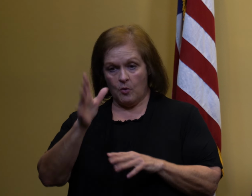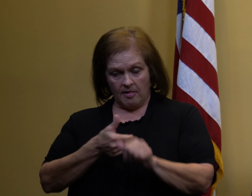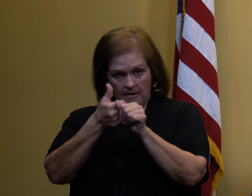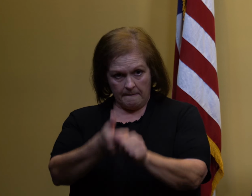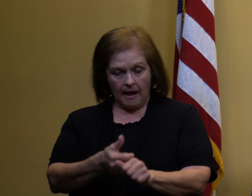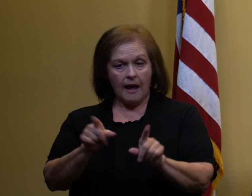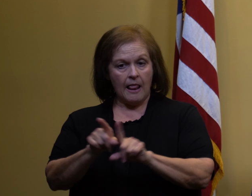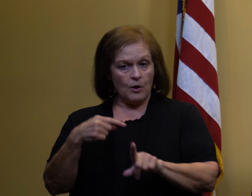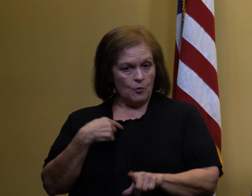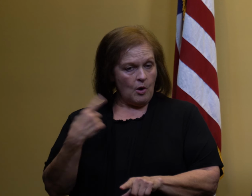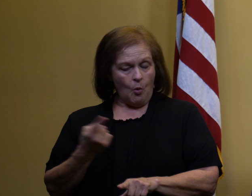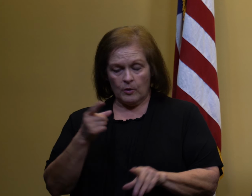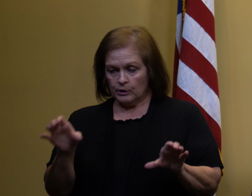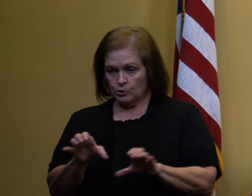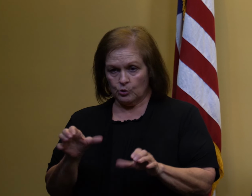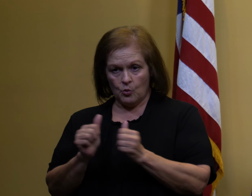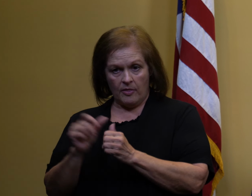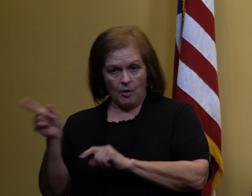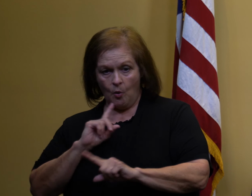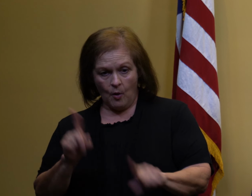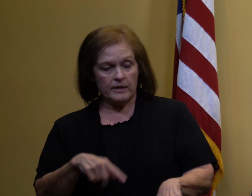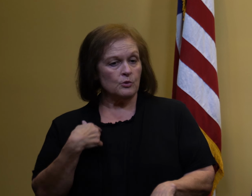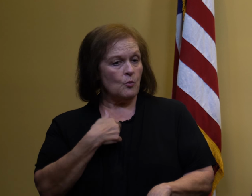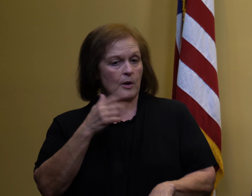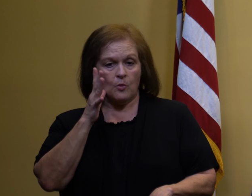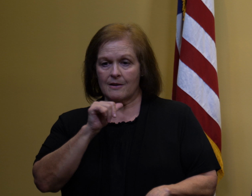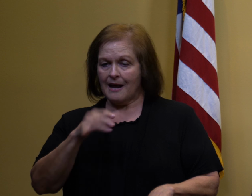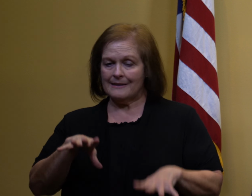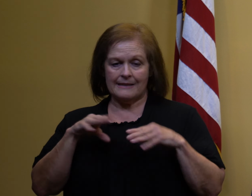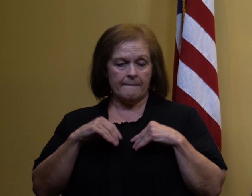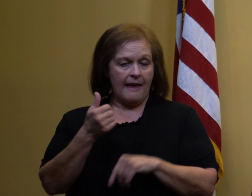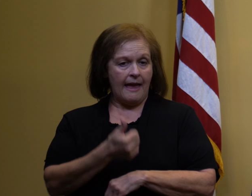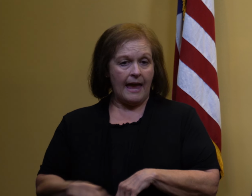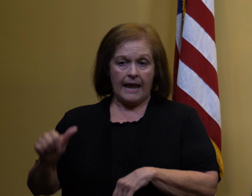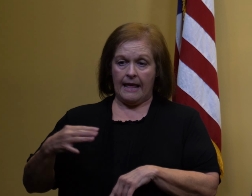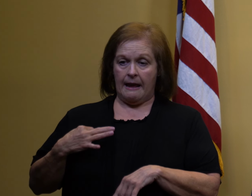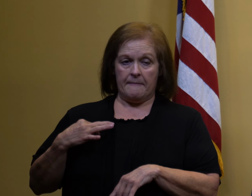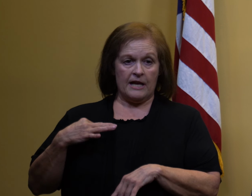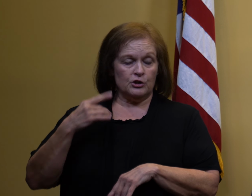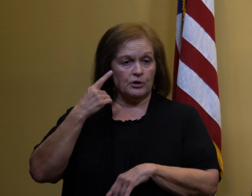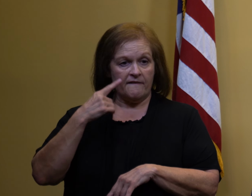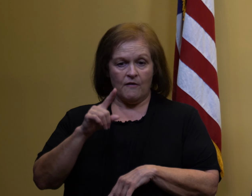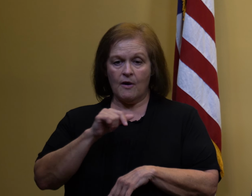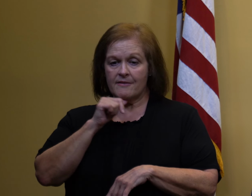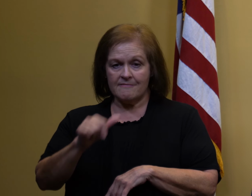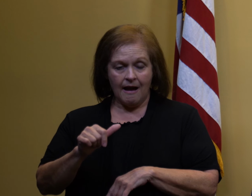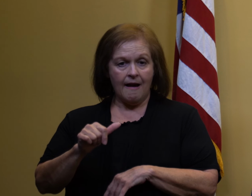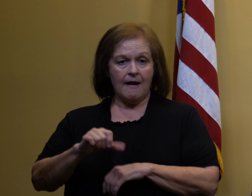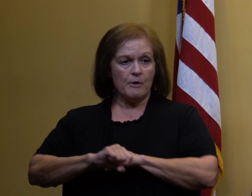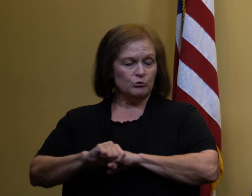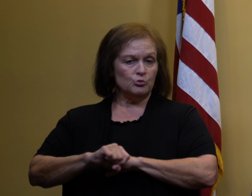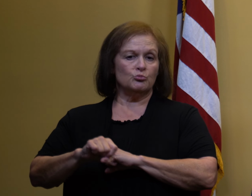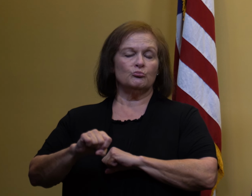as we always do, with the orders, and we will not be accepting any applications for non-commercial